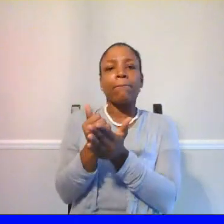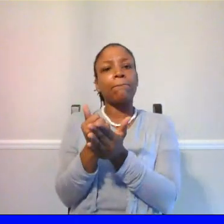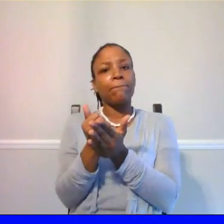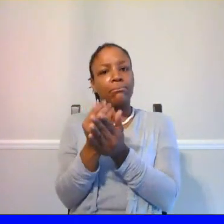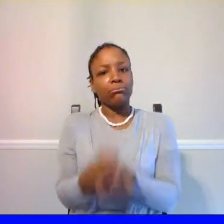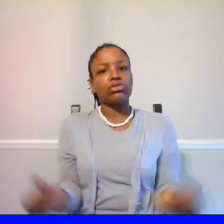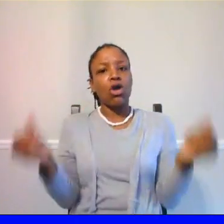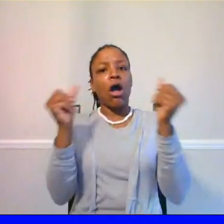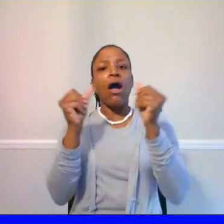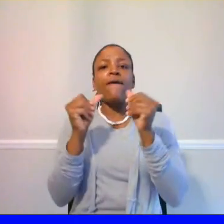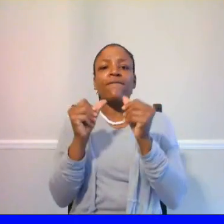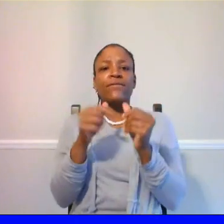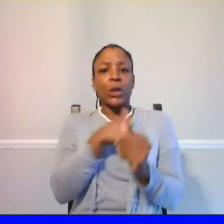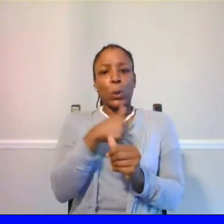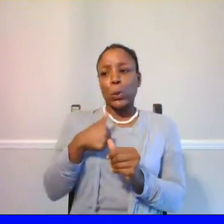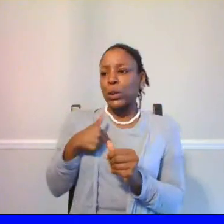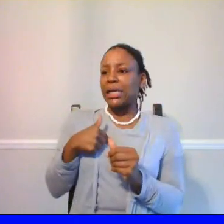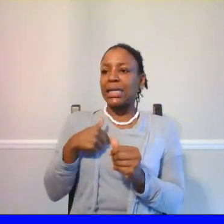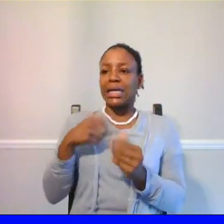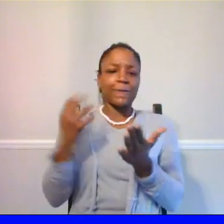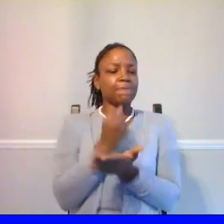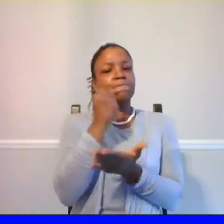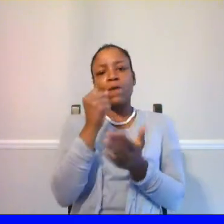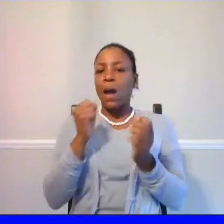grand opportunity that I feel like we should be